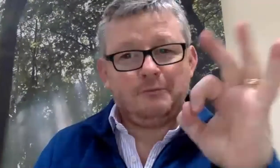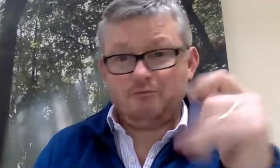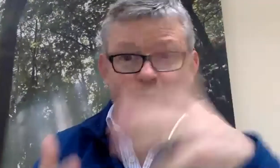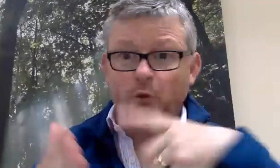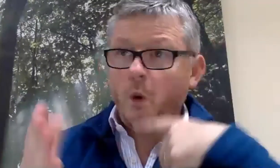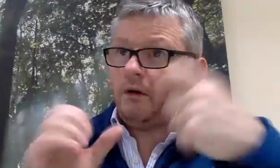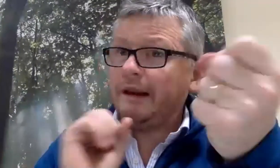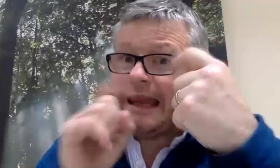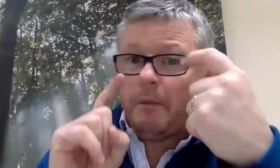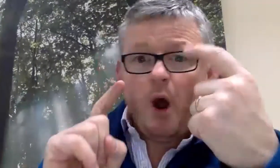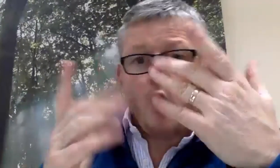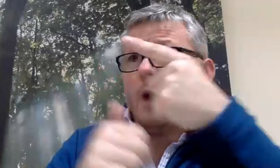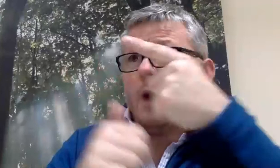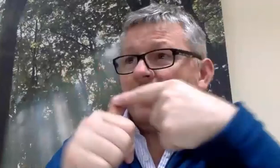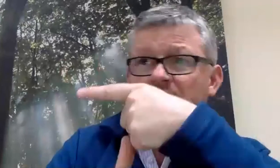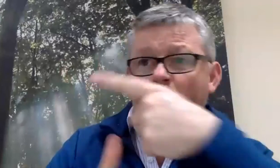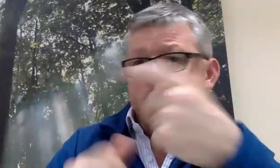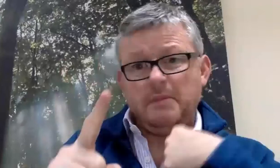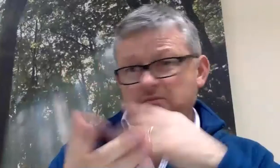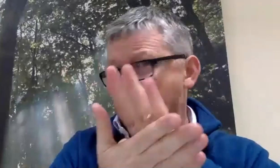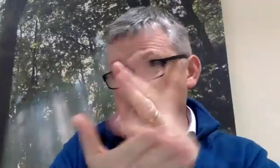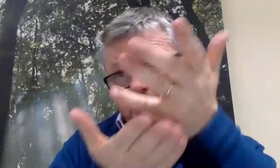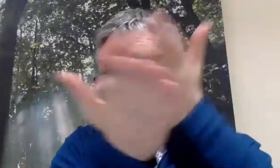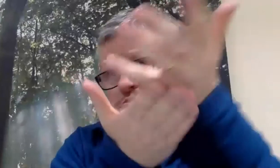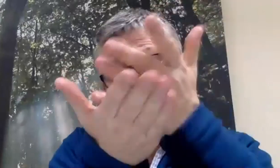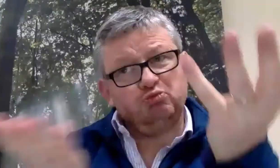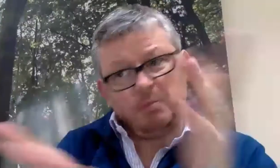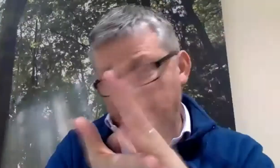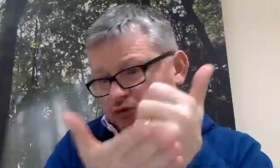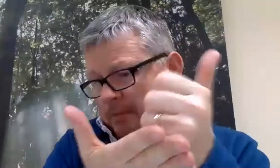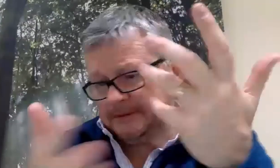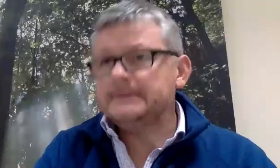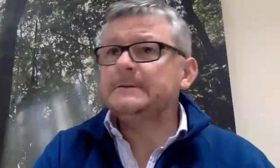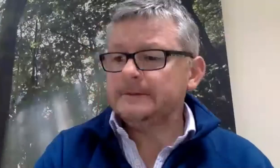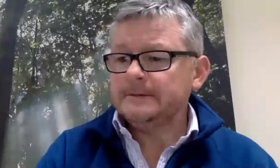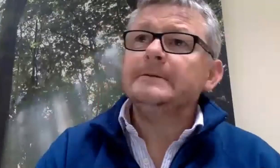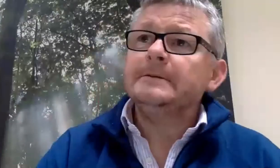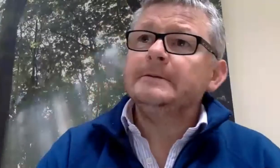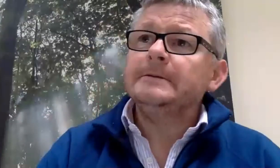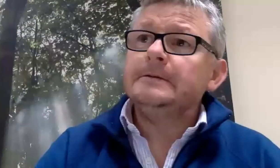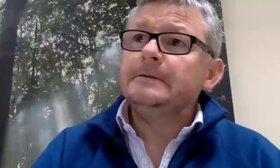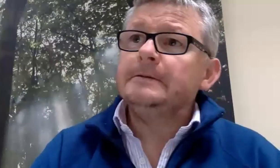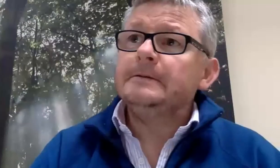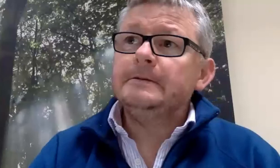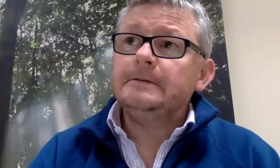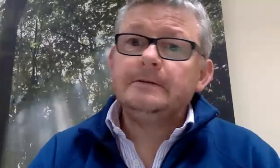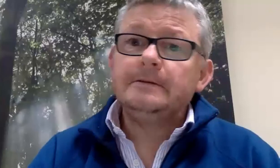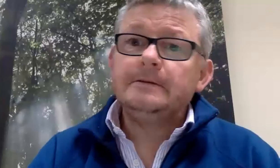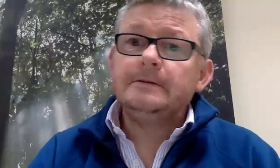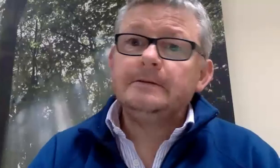No, you're more than welcome. If people want to contact me or Adele and they need further information or want to carry on this conversation with us in another shape or form, please